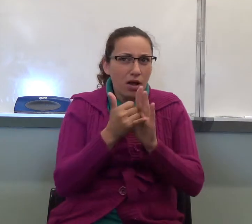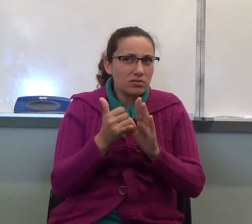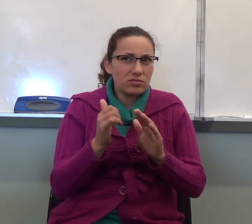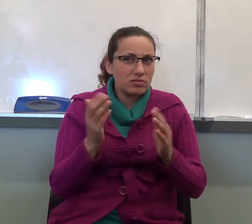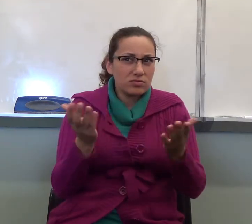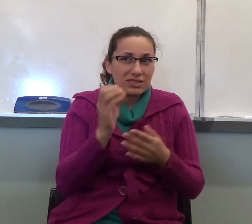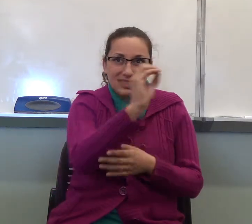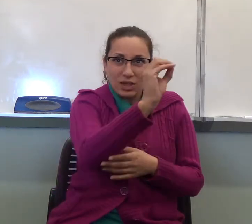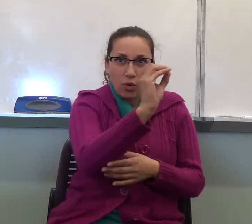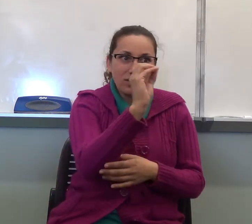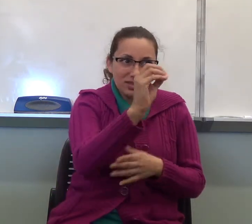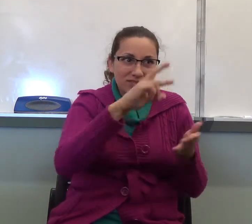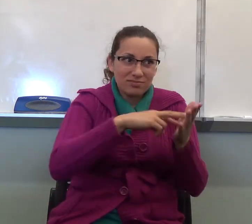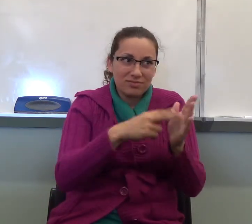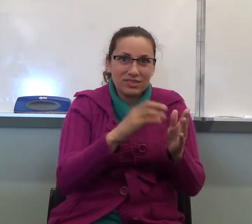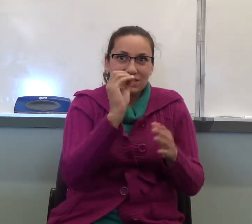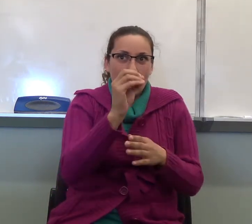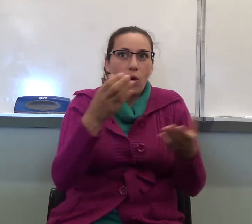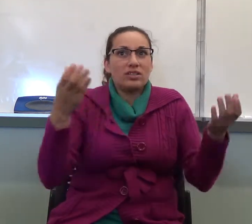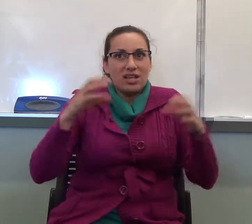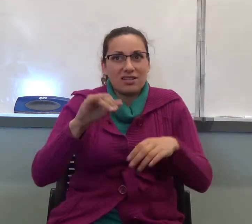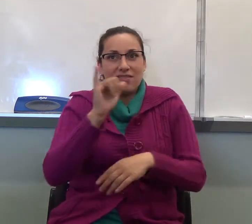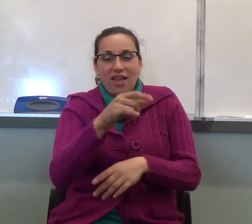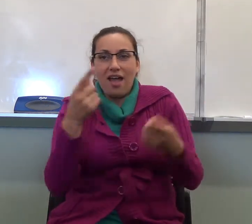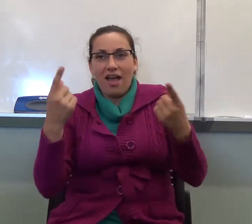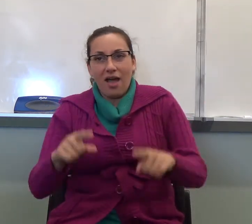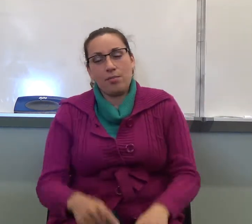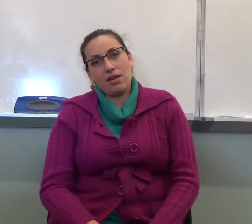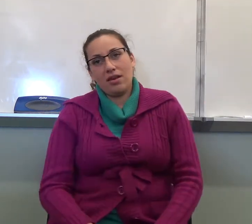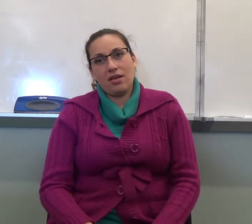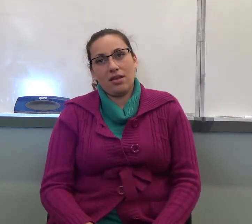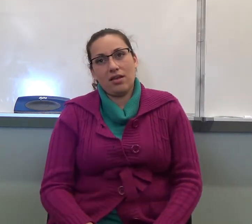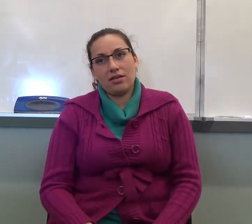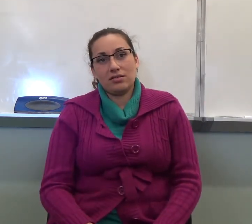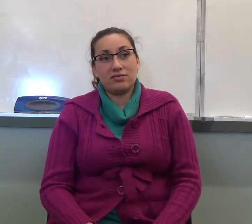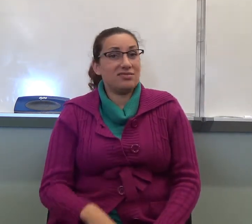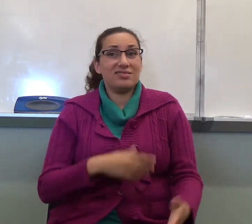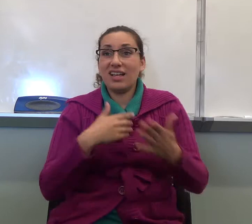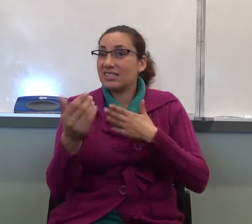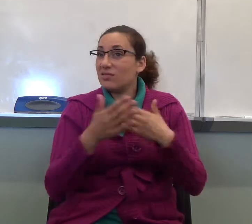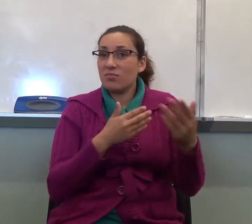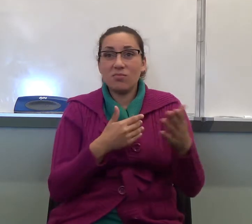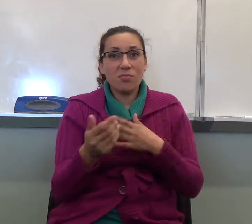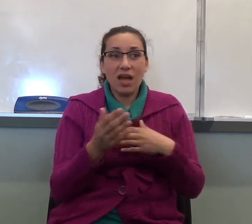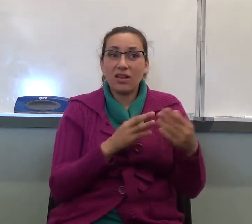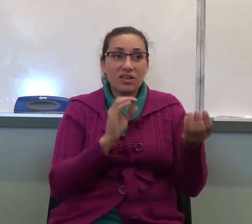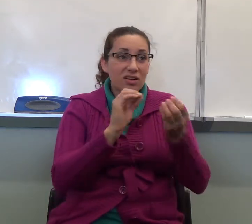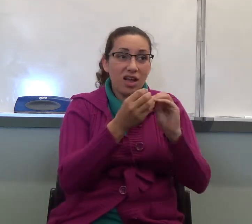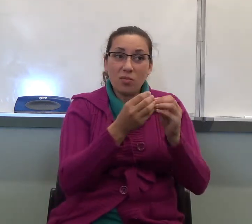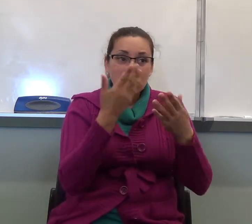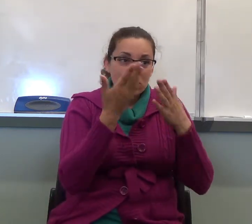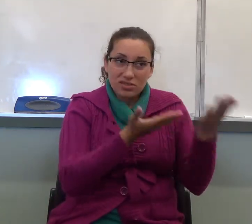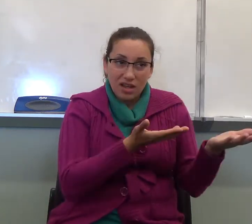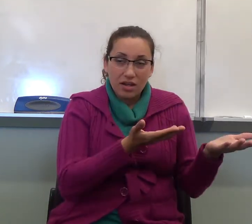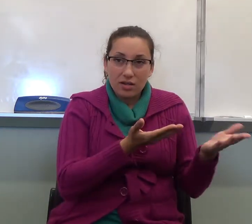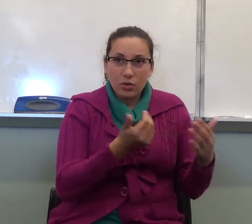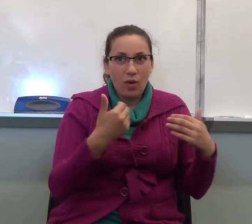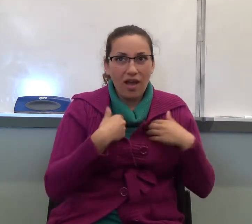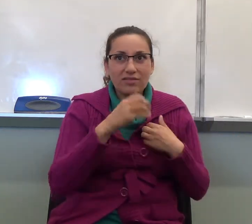Zero. To the top of zero. So it doesn't matter how many numbers are in the sample space. You've got zero divided by